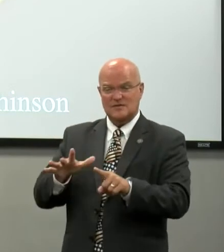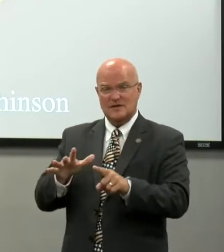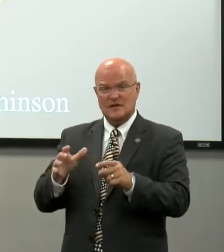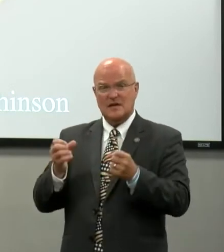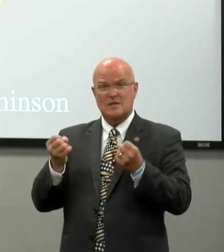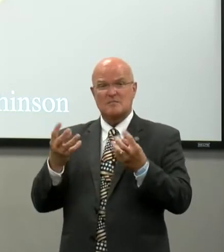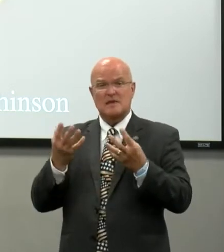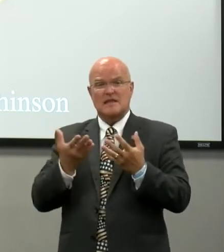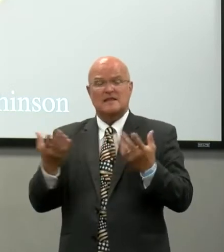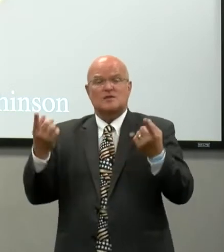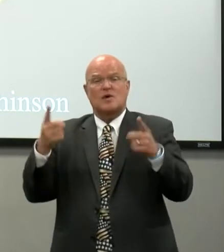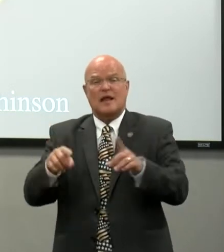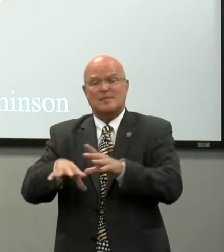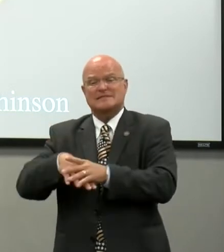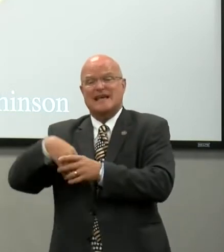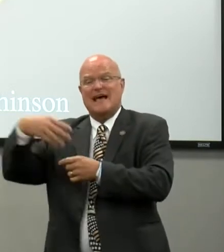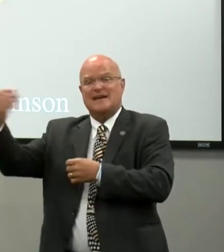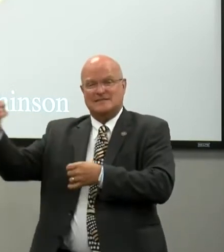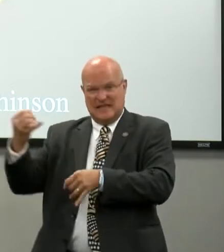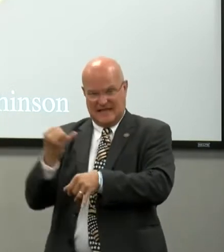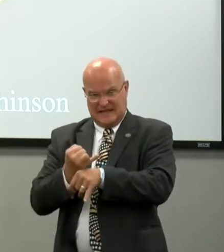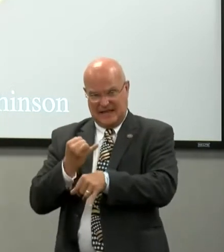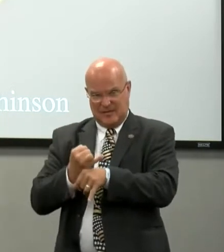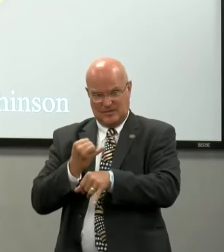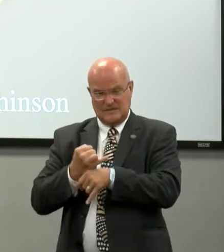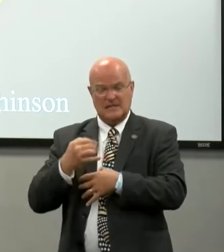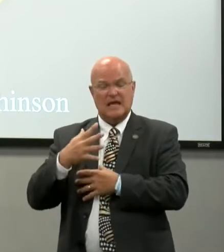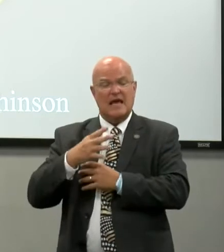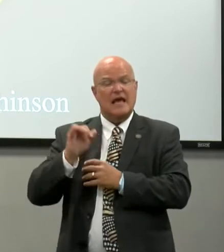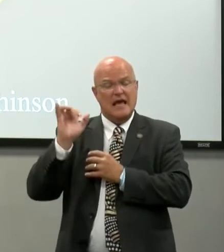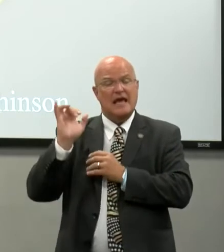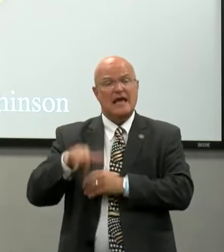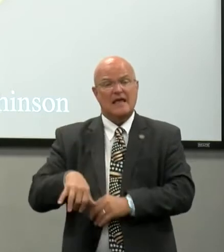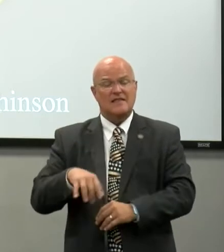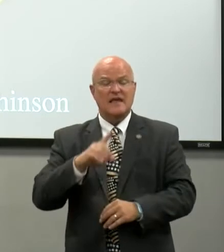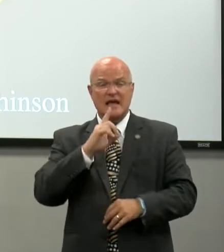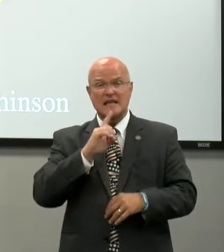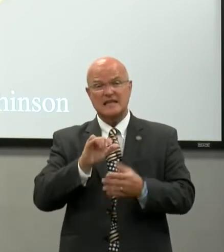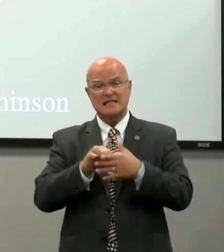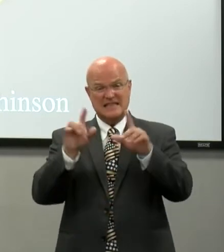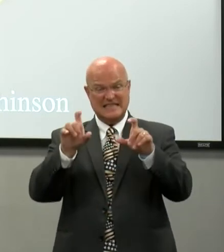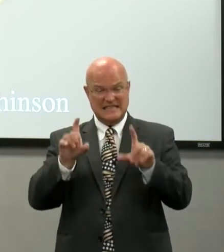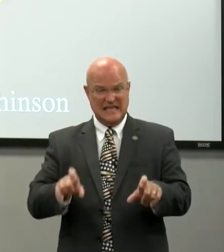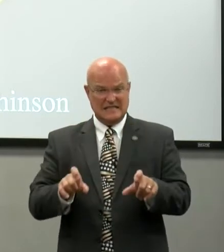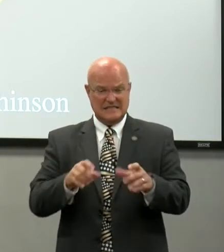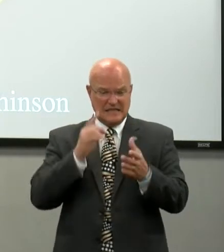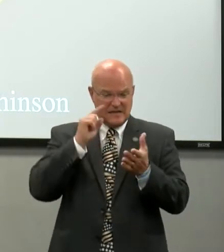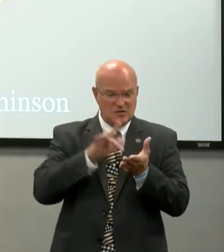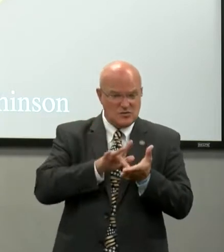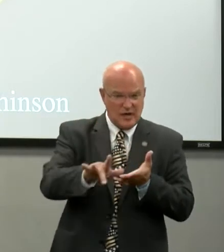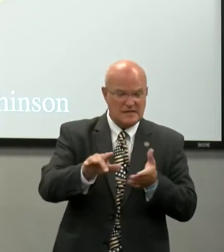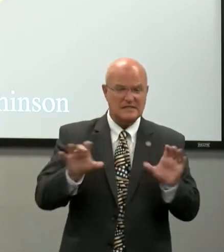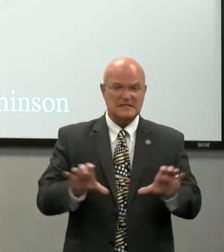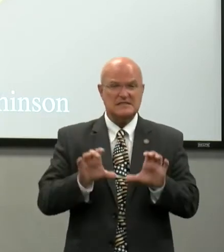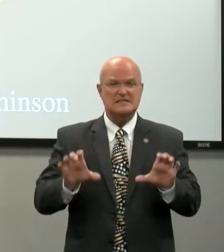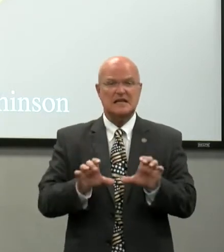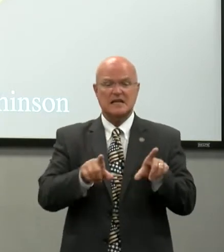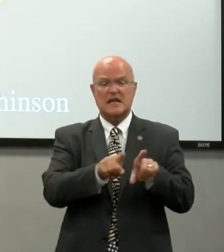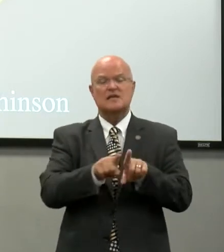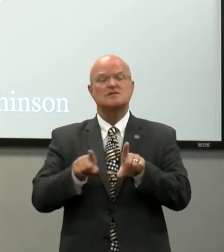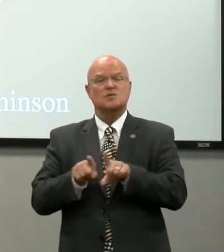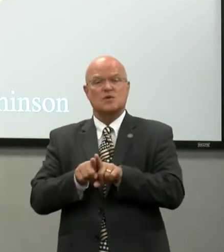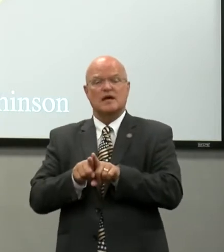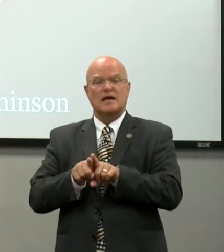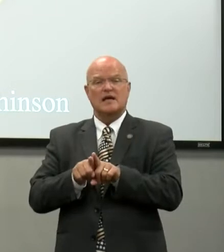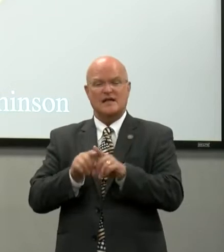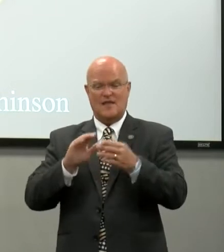lot of it is what happens outside of the campus, and that is the testing and the tracing that's done, as well as